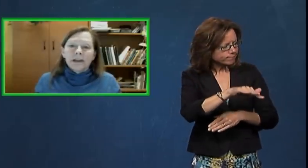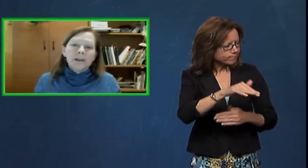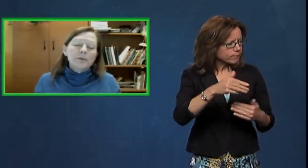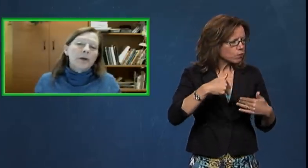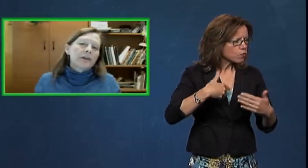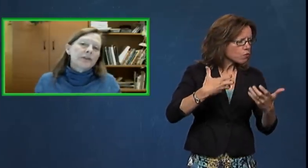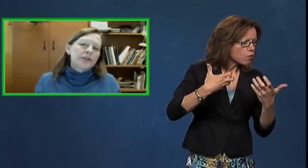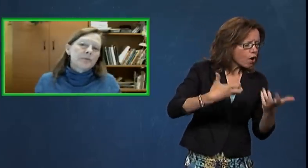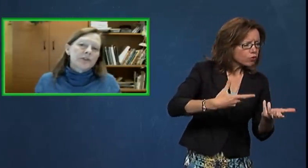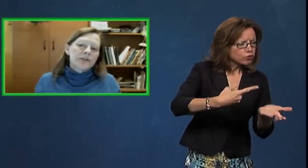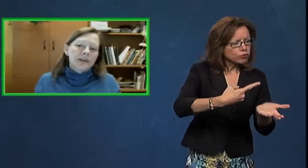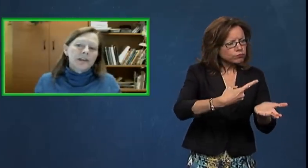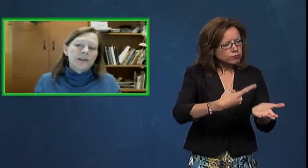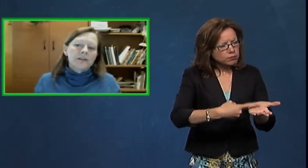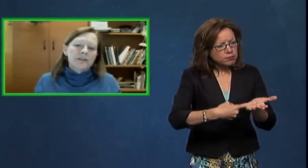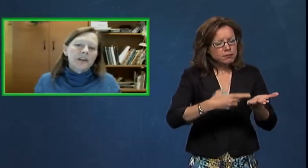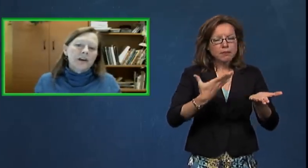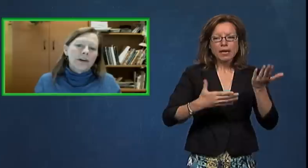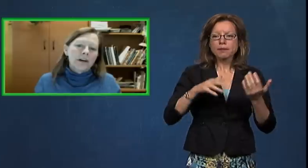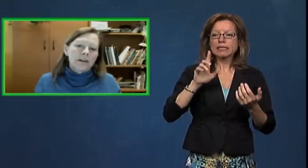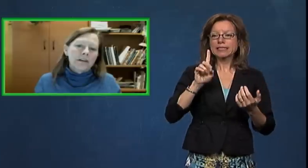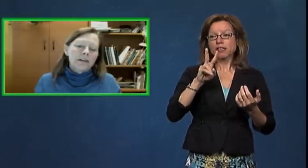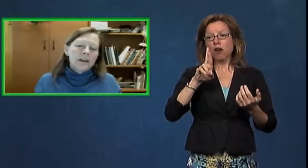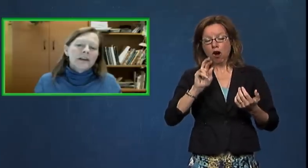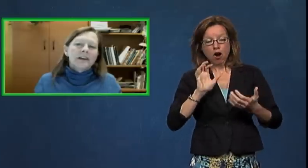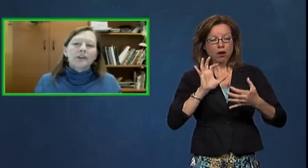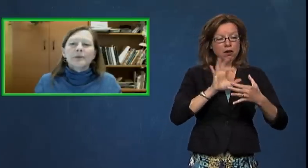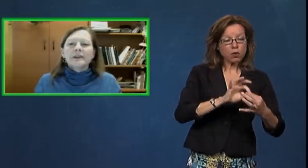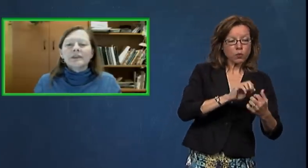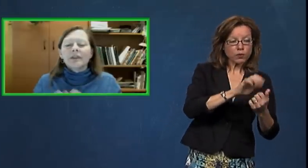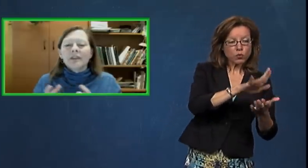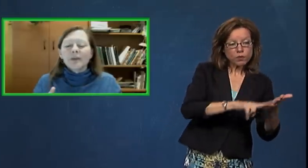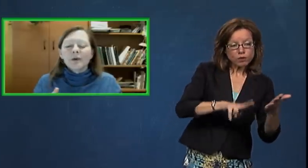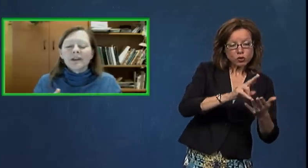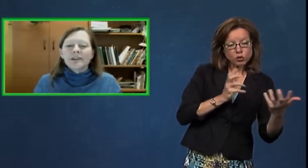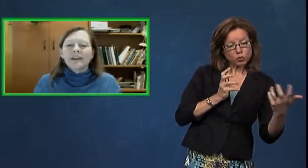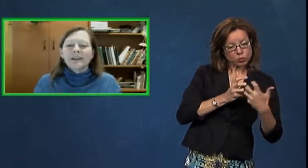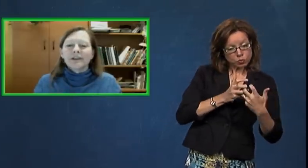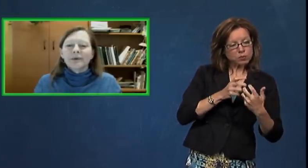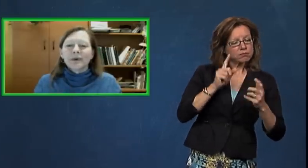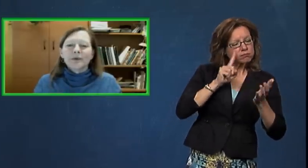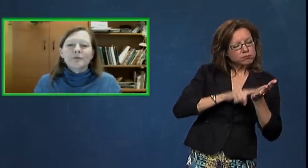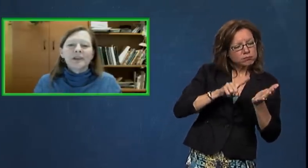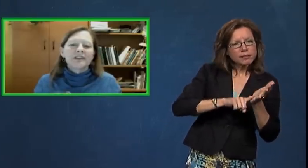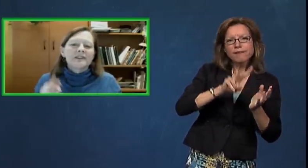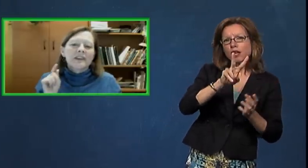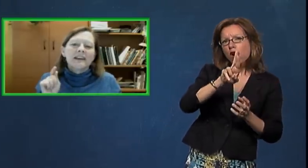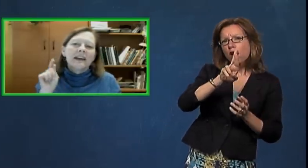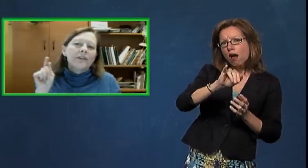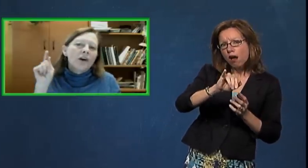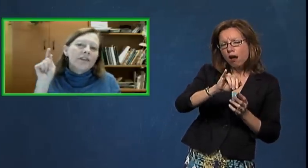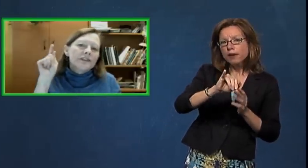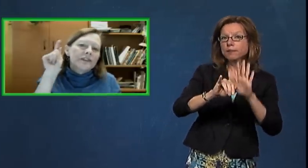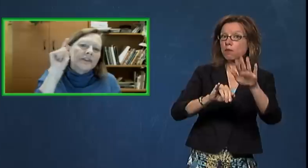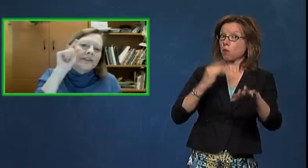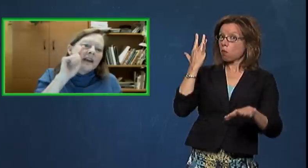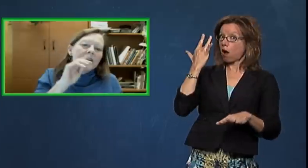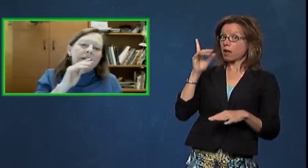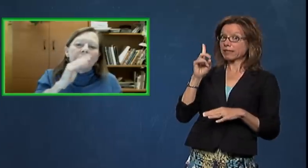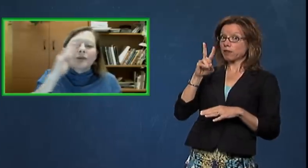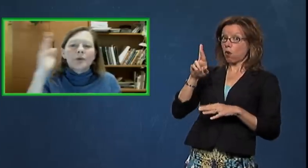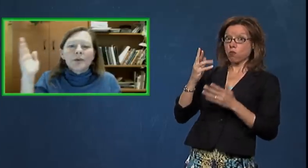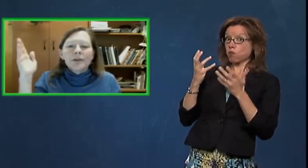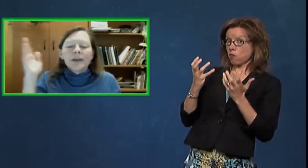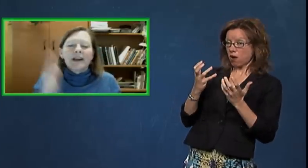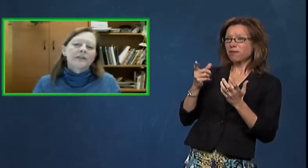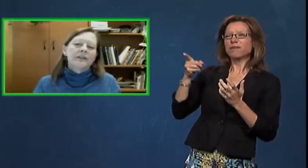about getting in a partnership to study VRI. And the reason they wanted to get into it was because they have offices at